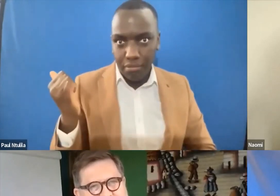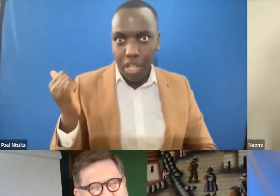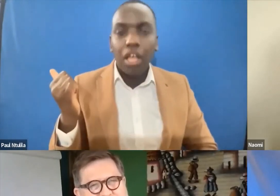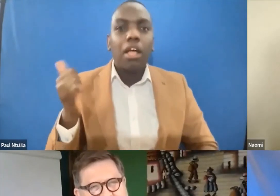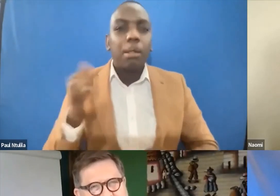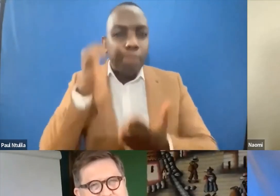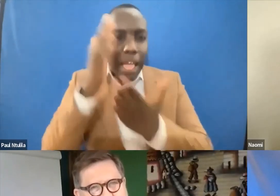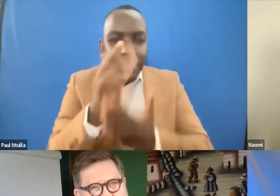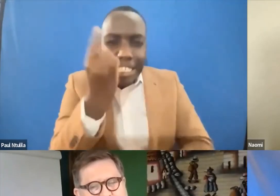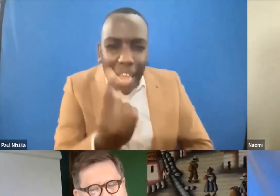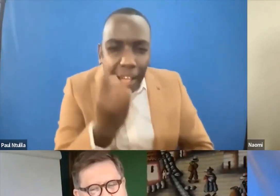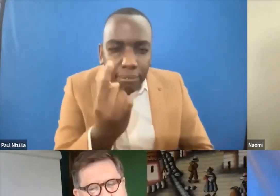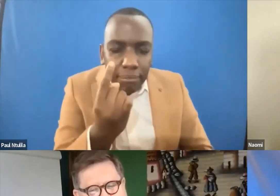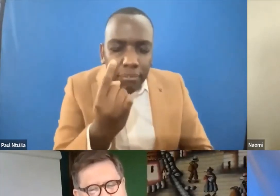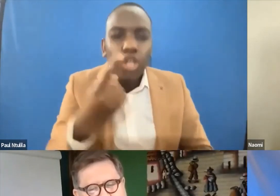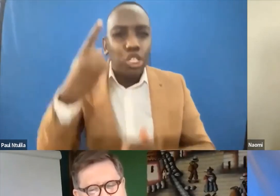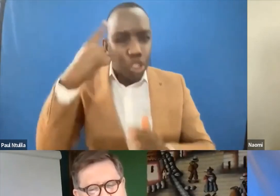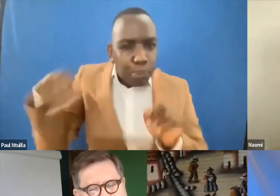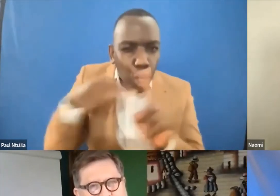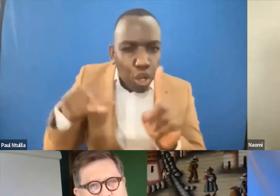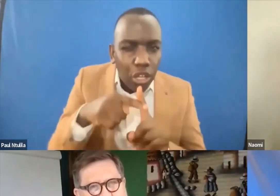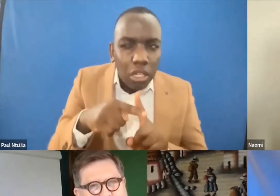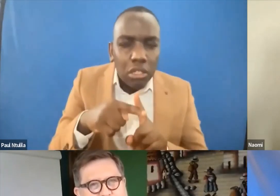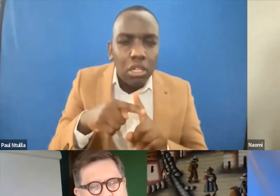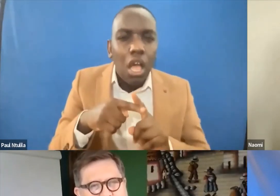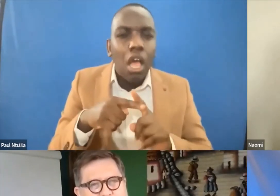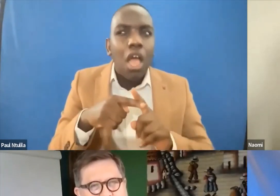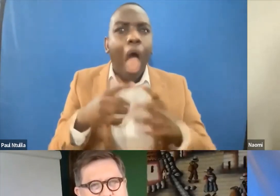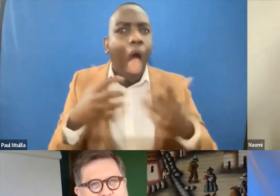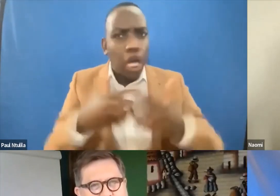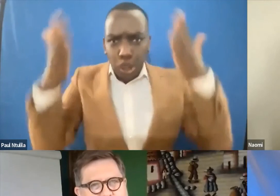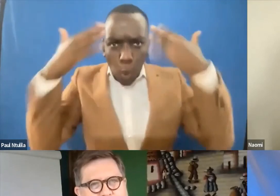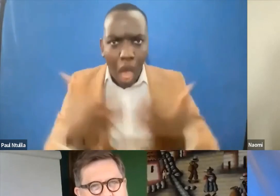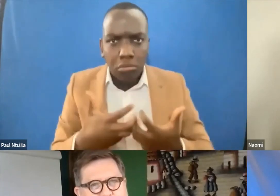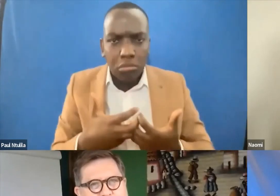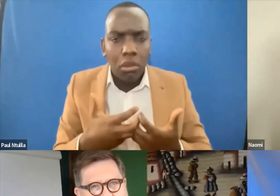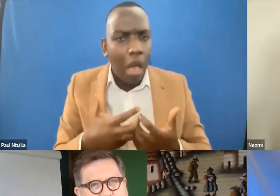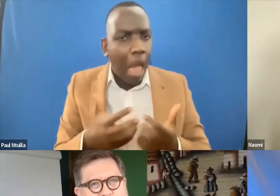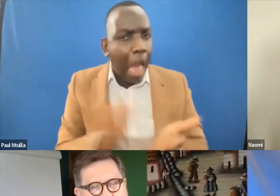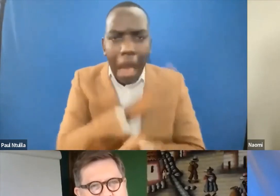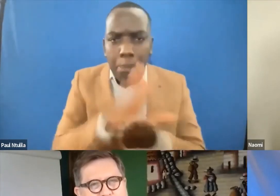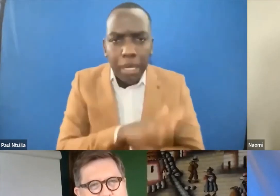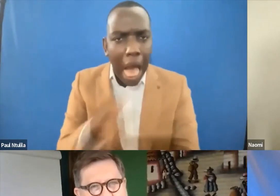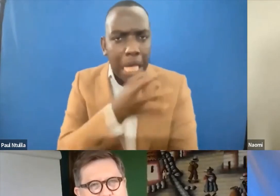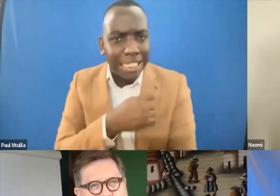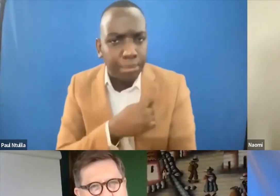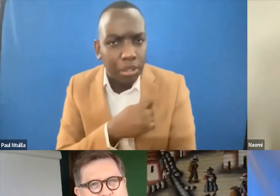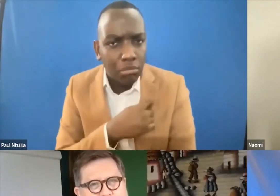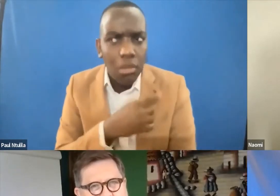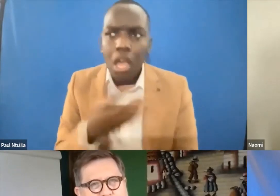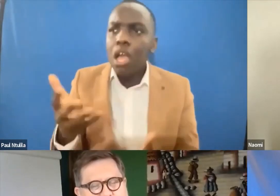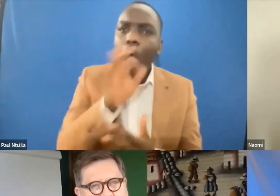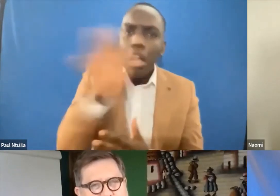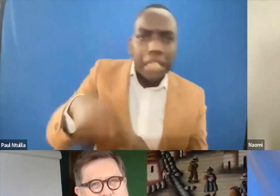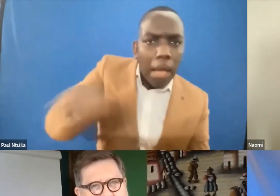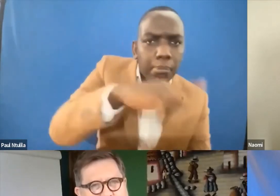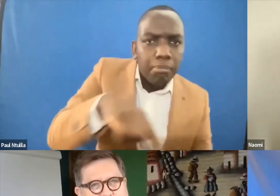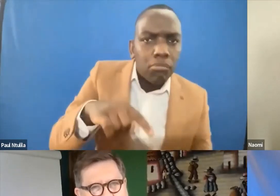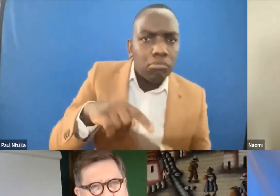But my tree metaphor stands. We are those trees, we have those shoots, we have those roots that we are growing.